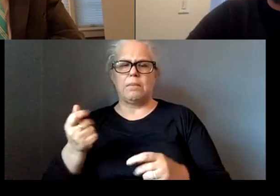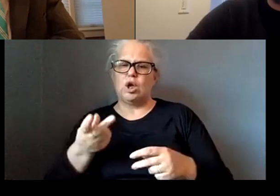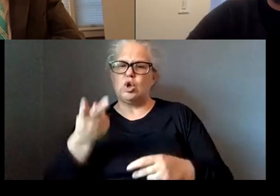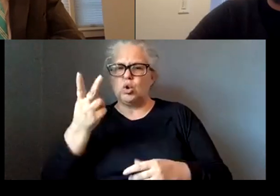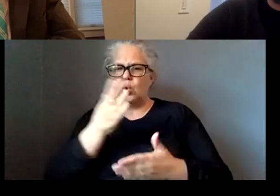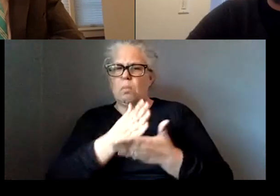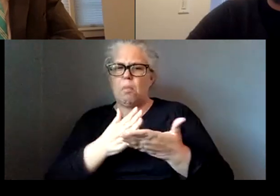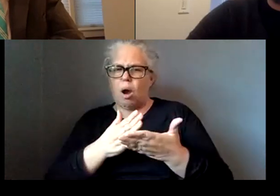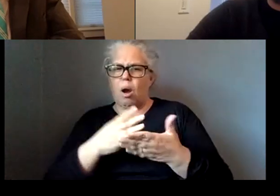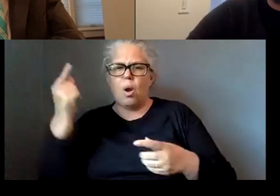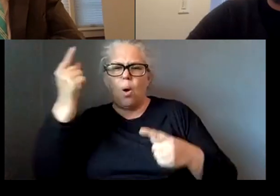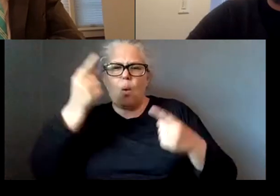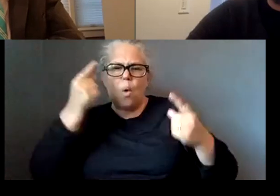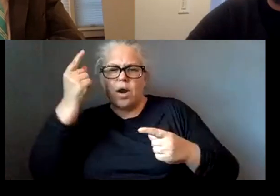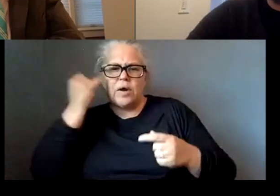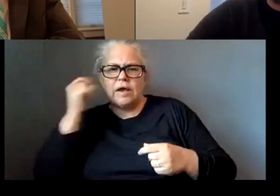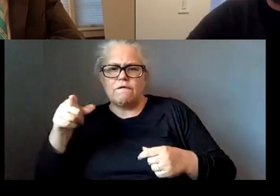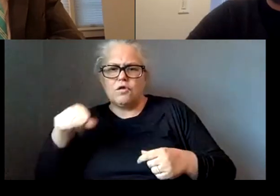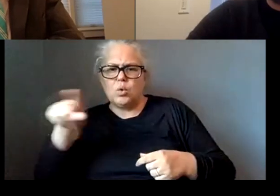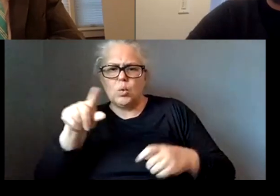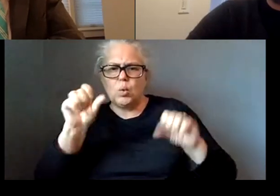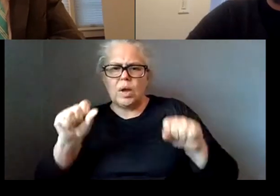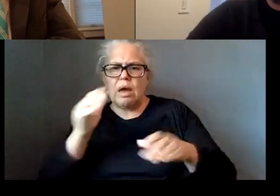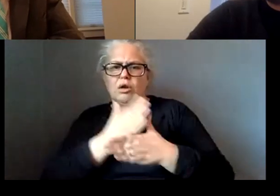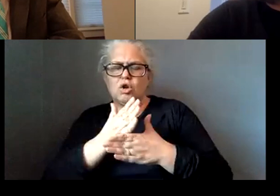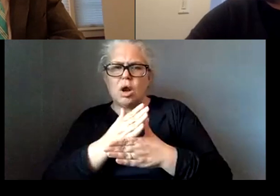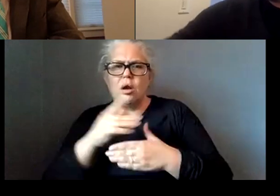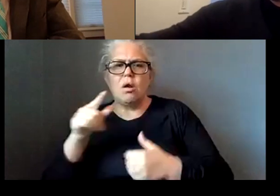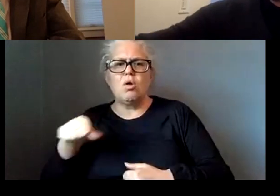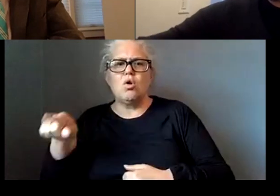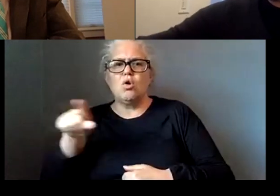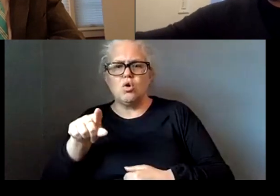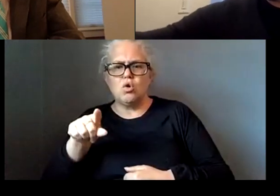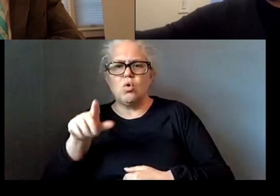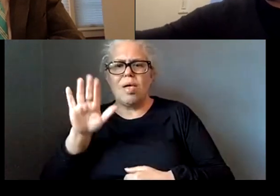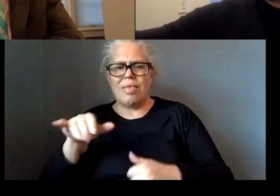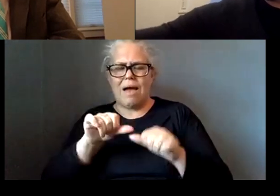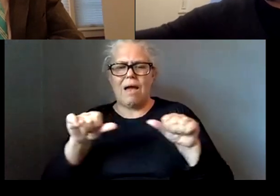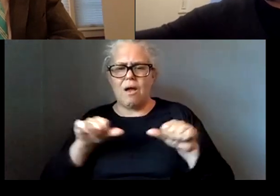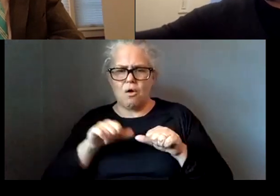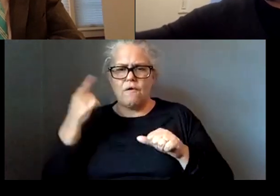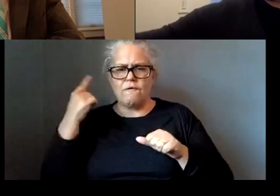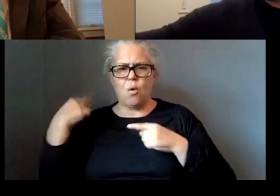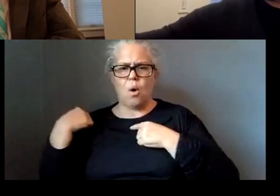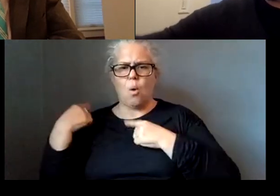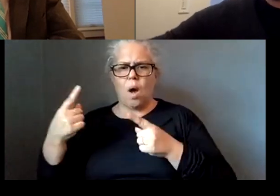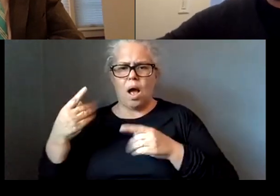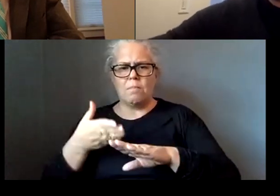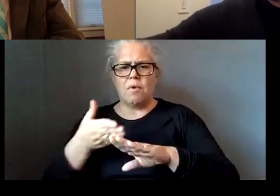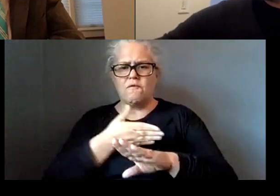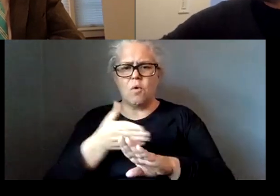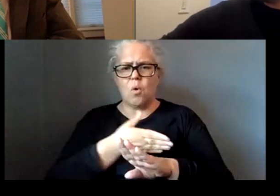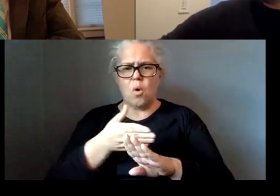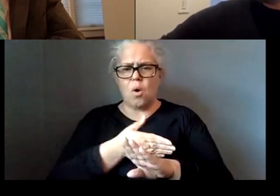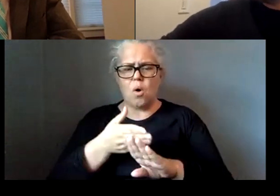just wondering if you can share, were you in that area for a while beforehand, which